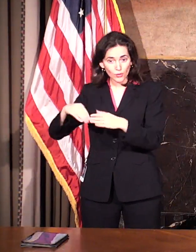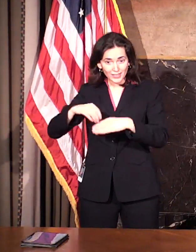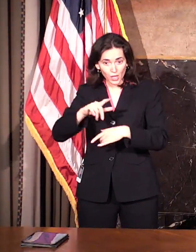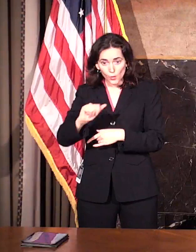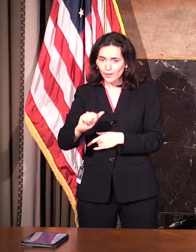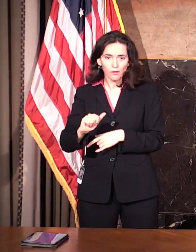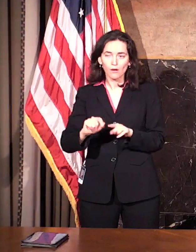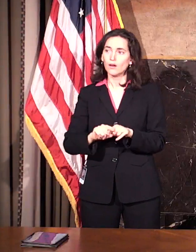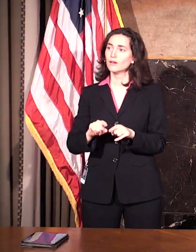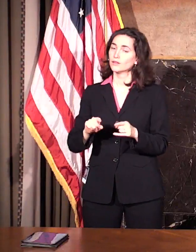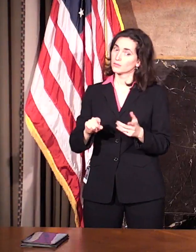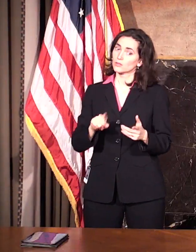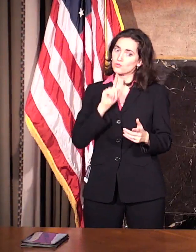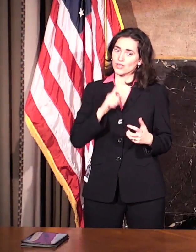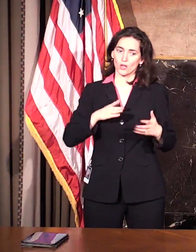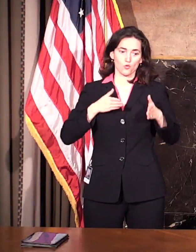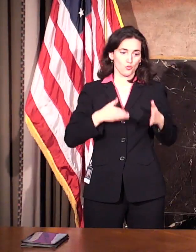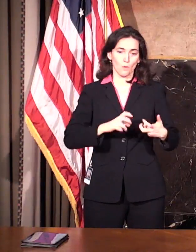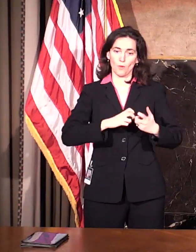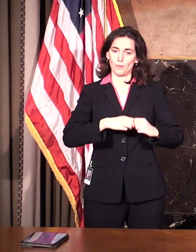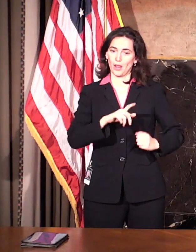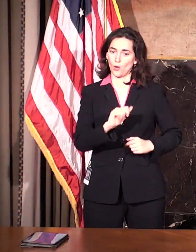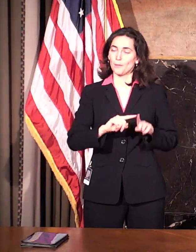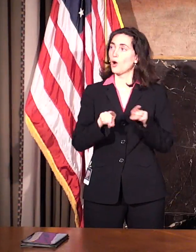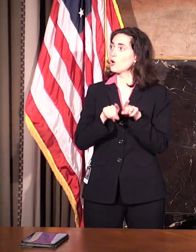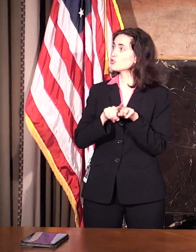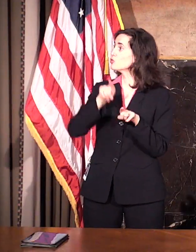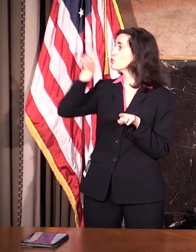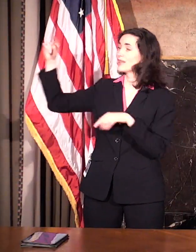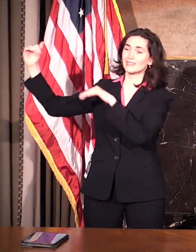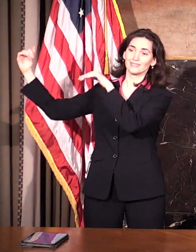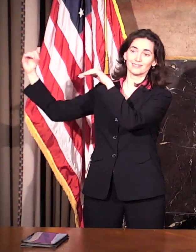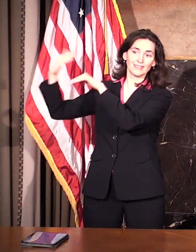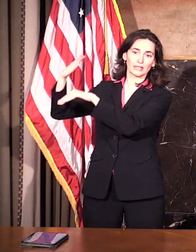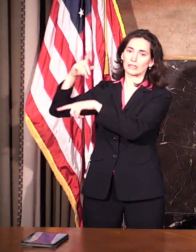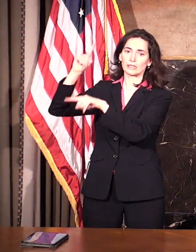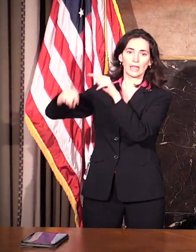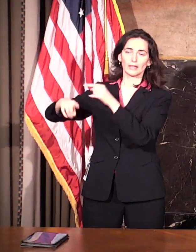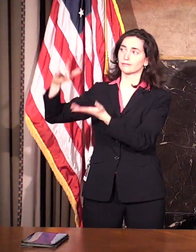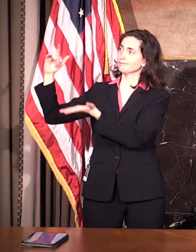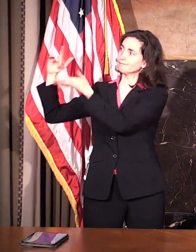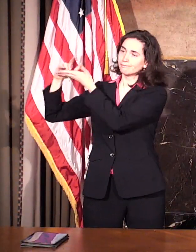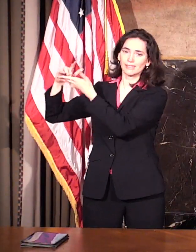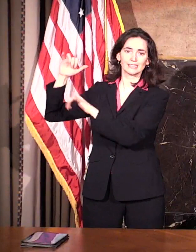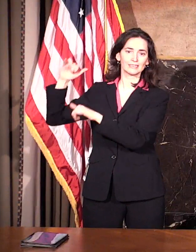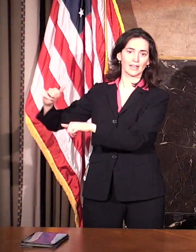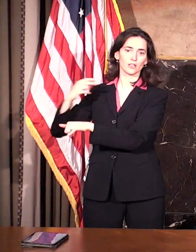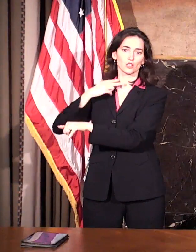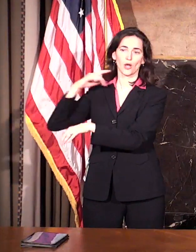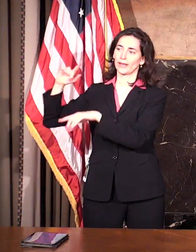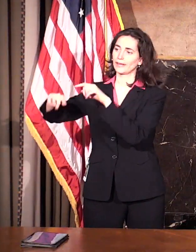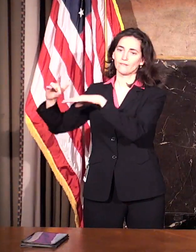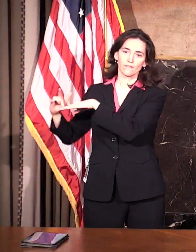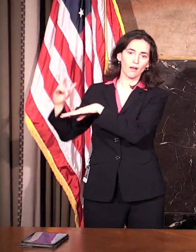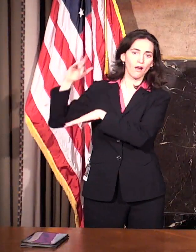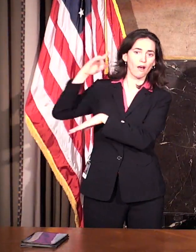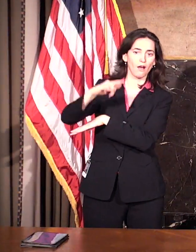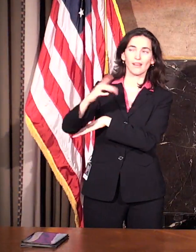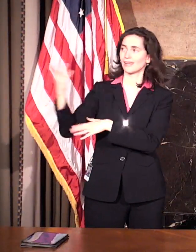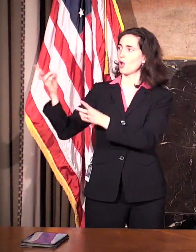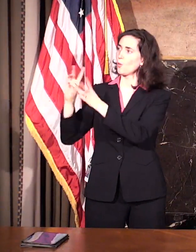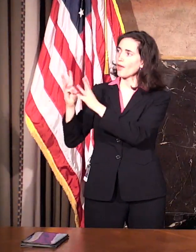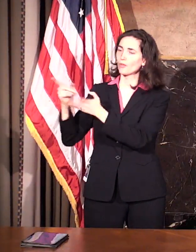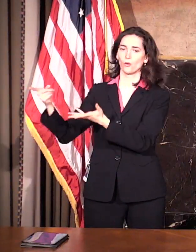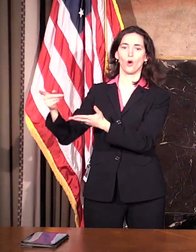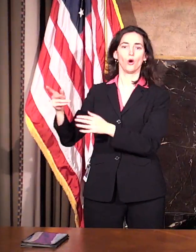Louisiana, although that's a big problem. A number of the shipments never made it out of a central hub in other states because of weather or because